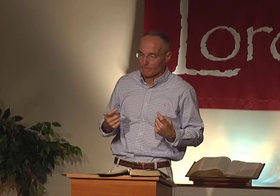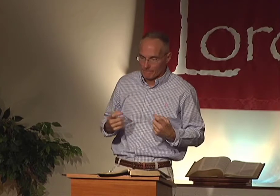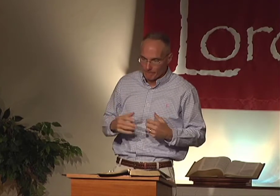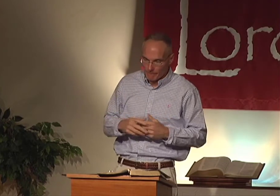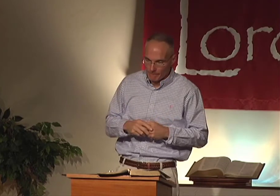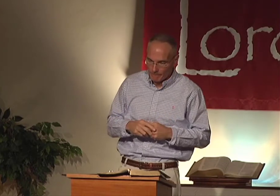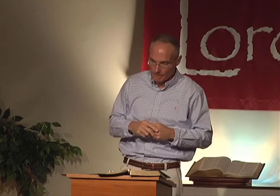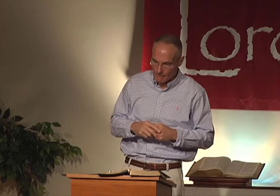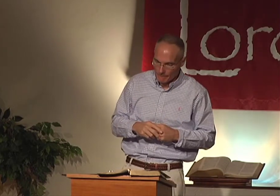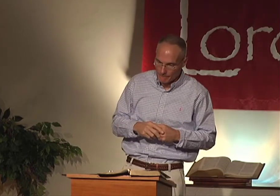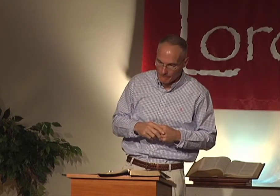sins,